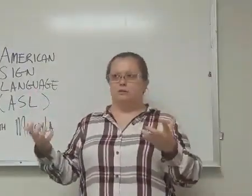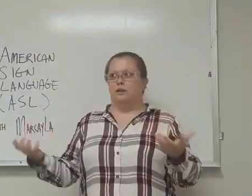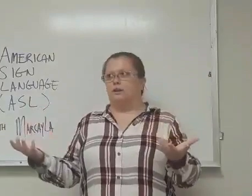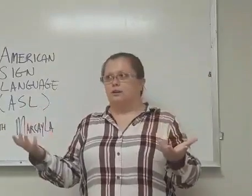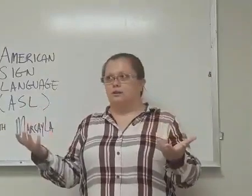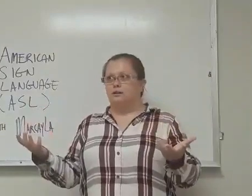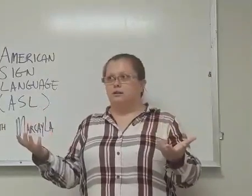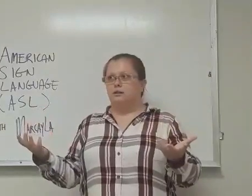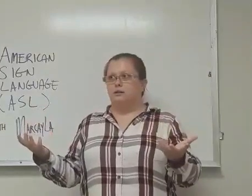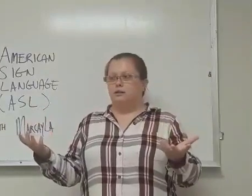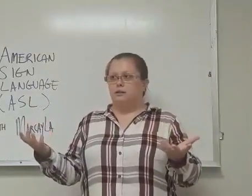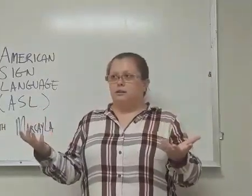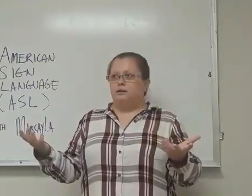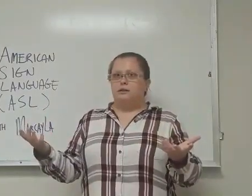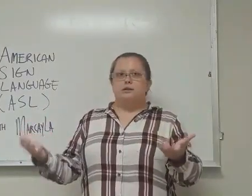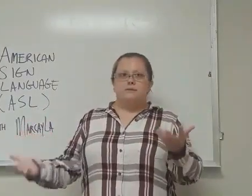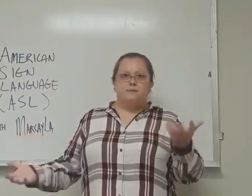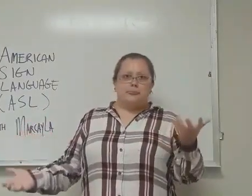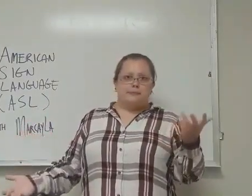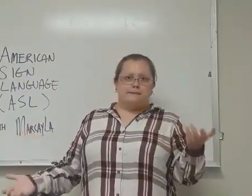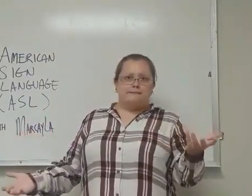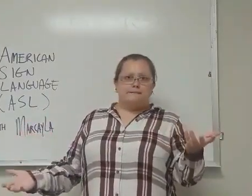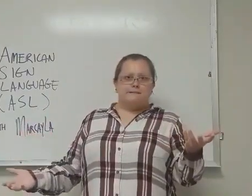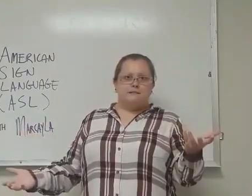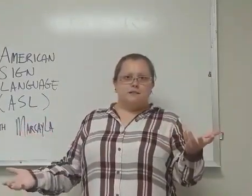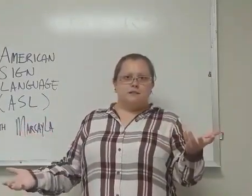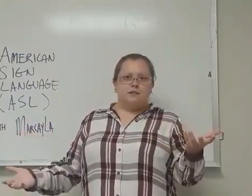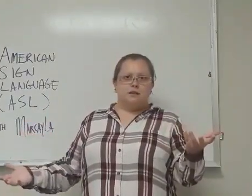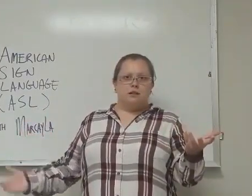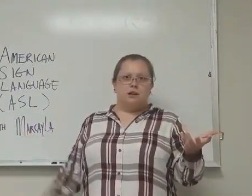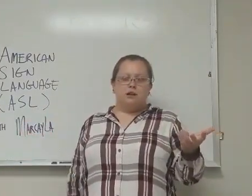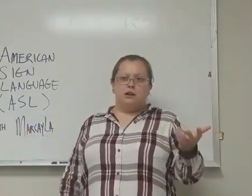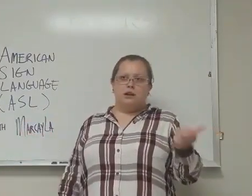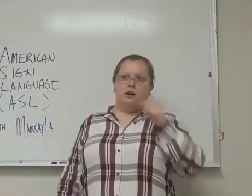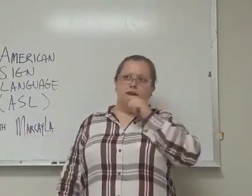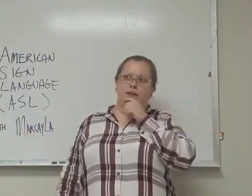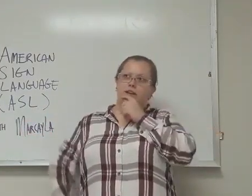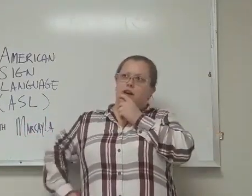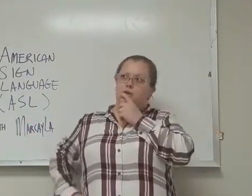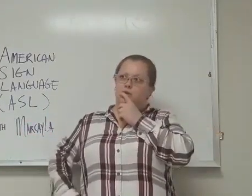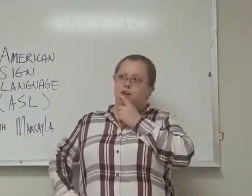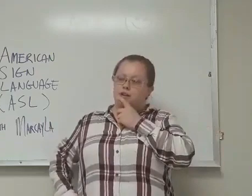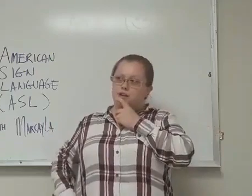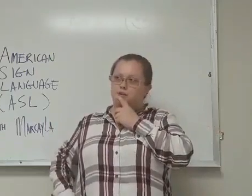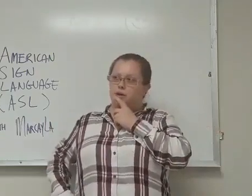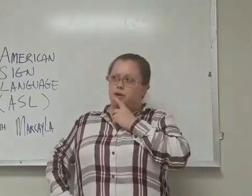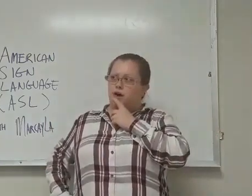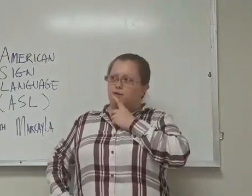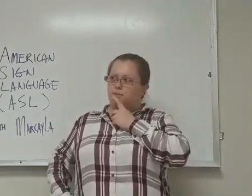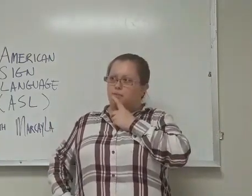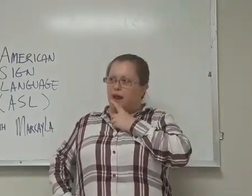like for example, can you recall one off the bat? And that I was trying to think of one off the